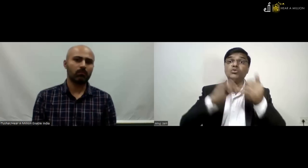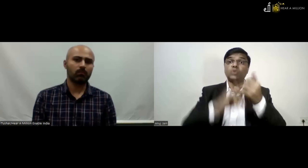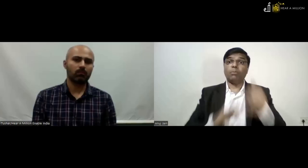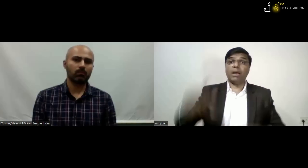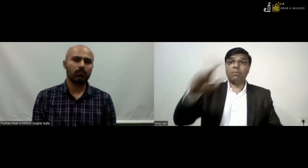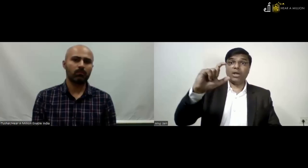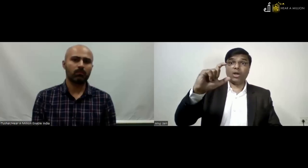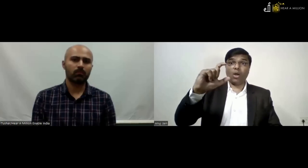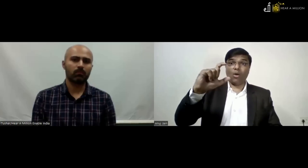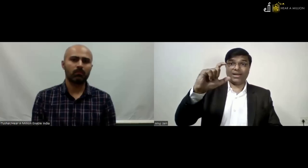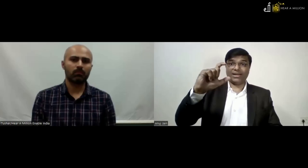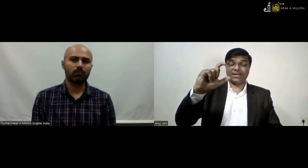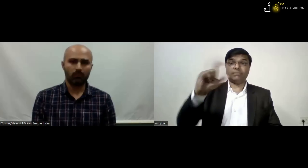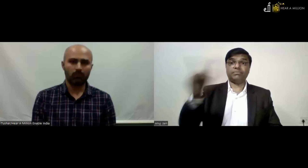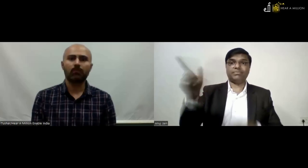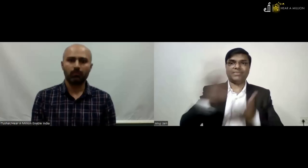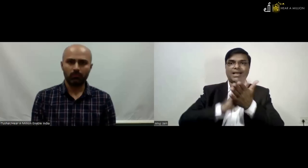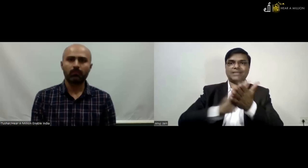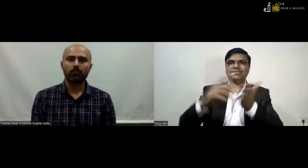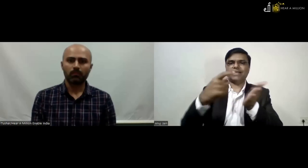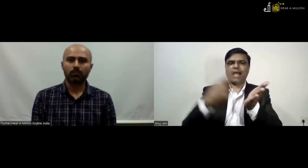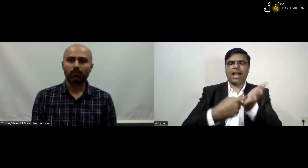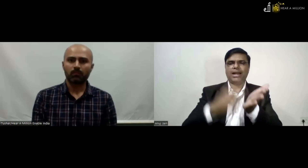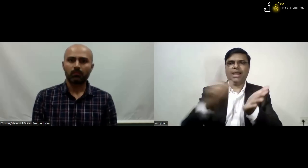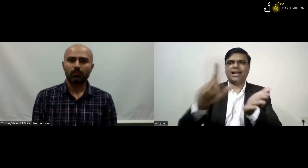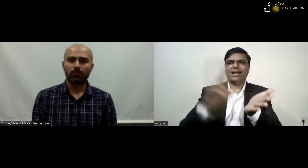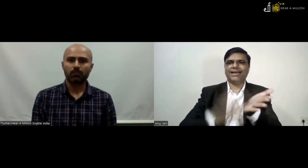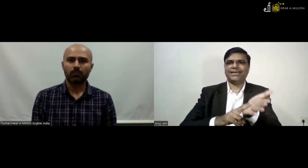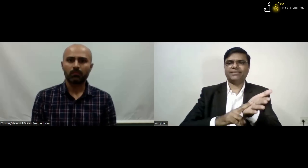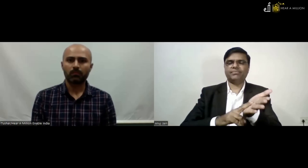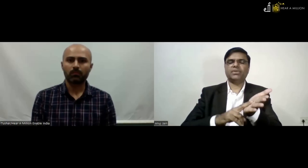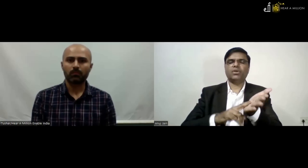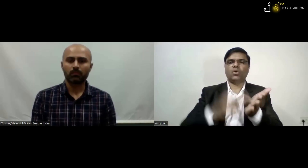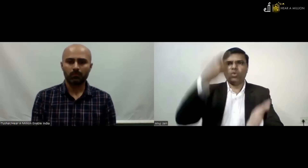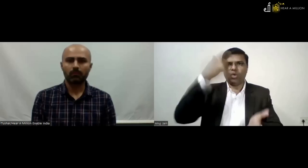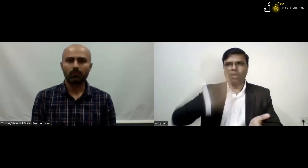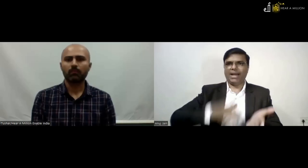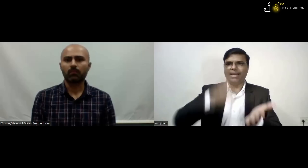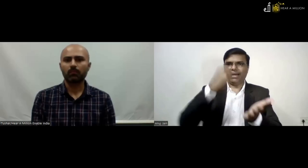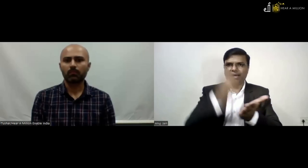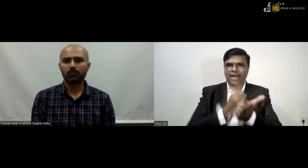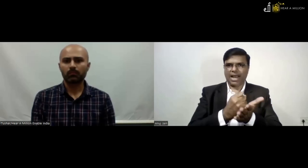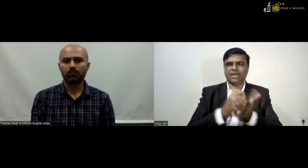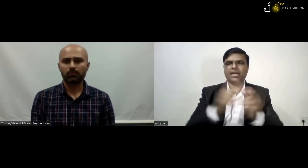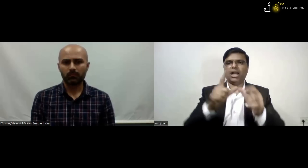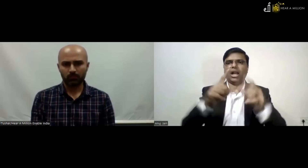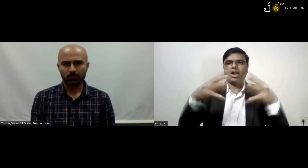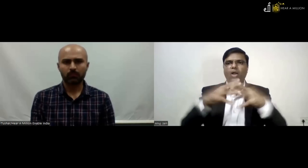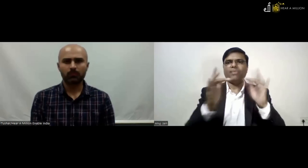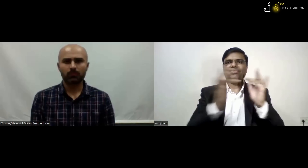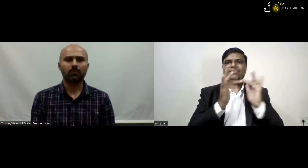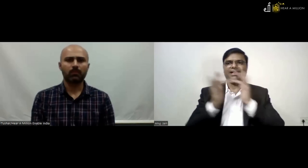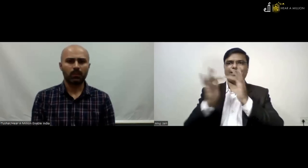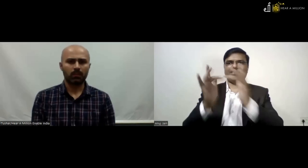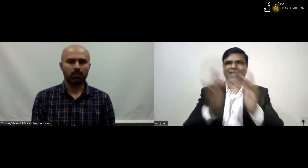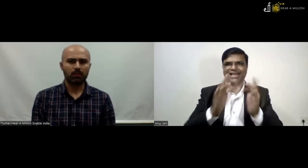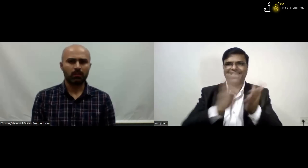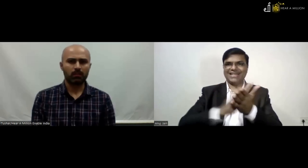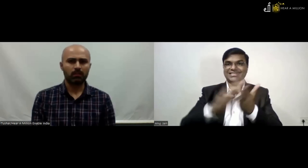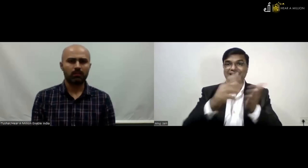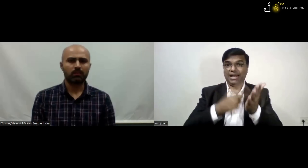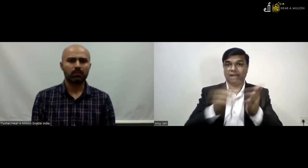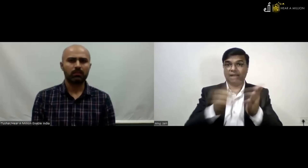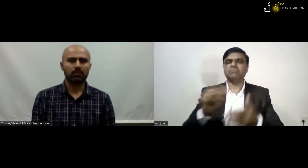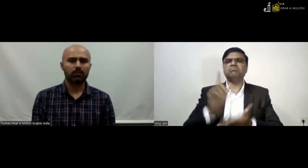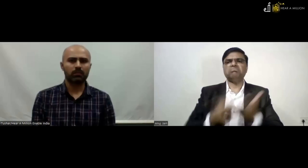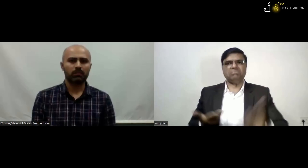spoken to the required ministry, but there was no response. Then we went to HRLN, which is the